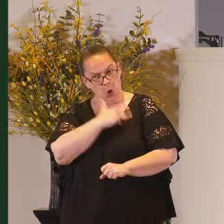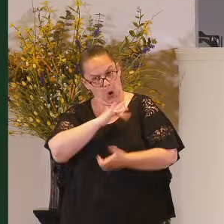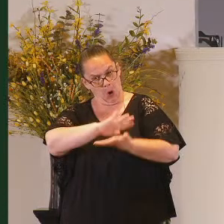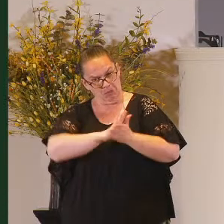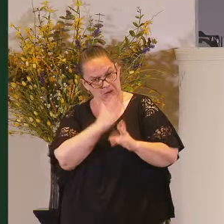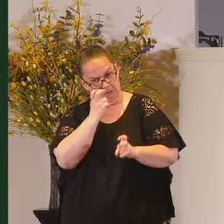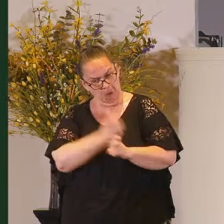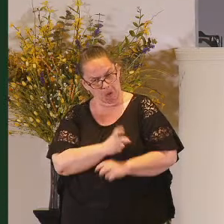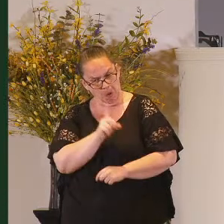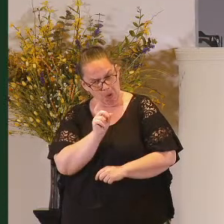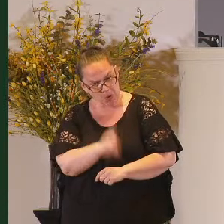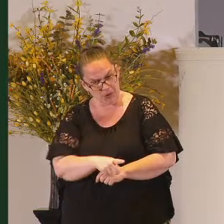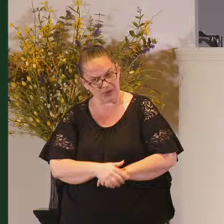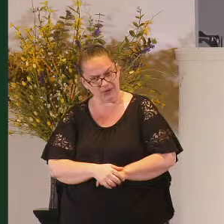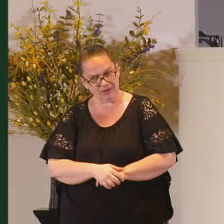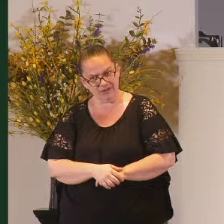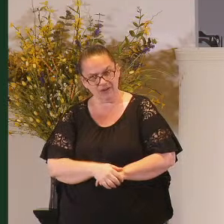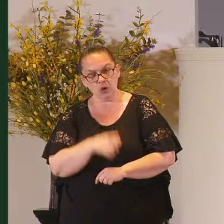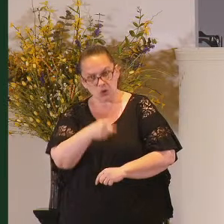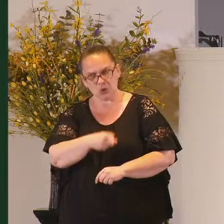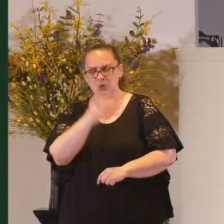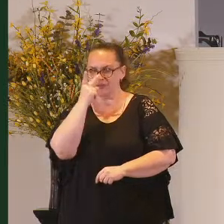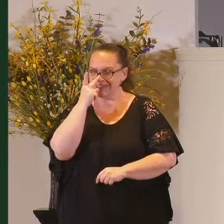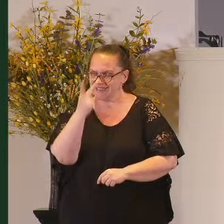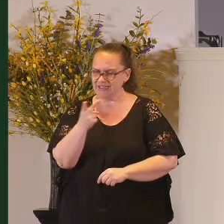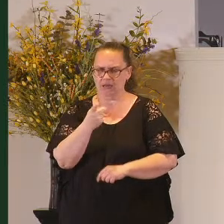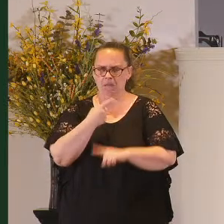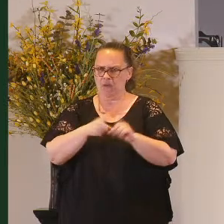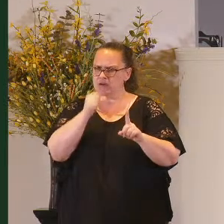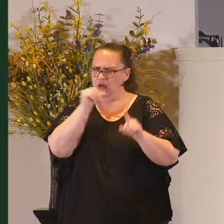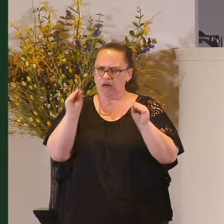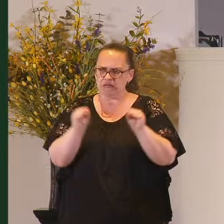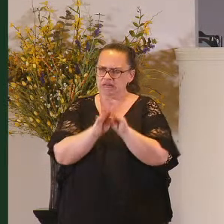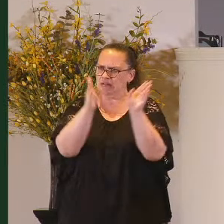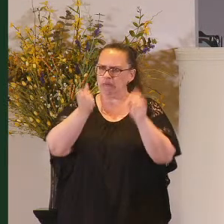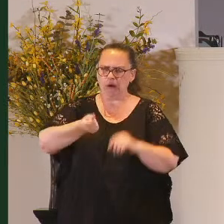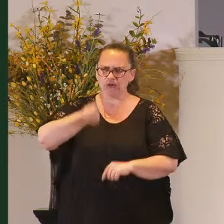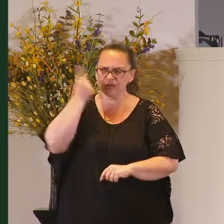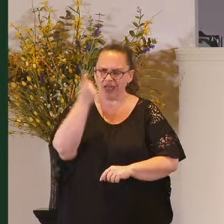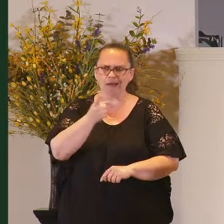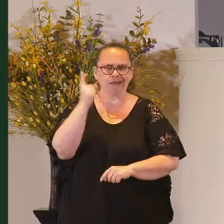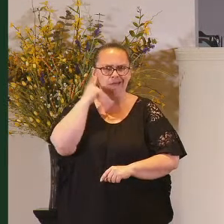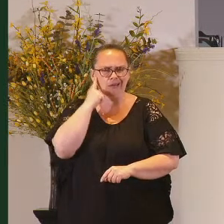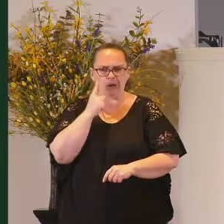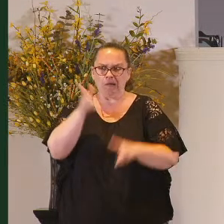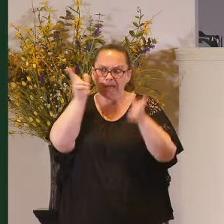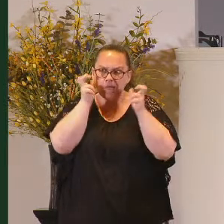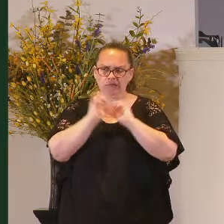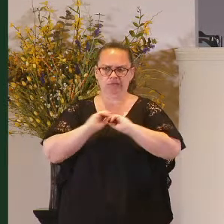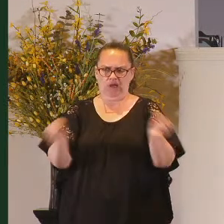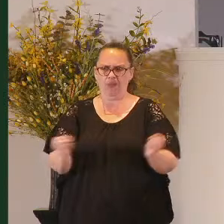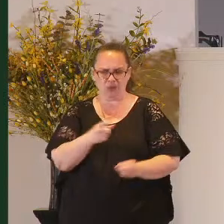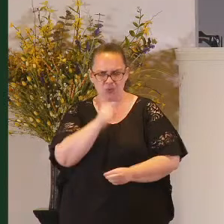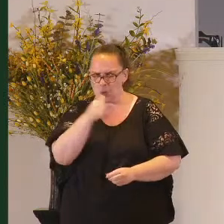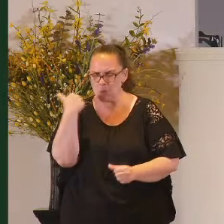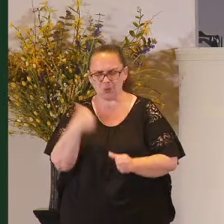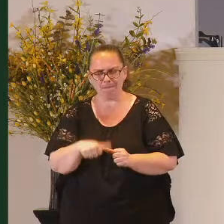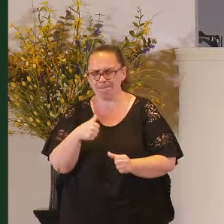hard? You have eyes, but you don't see. You have ears, you don't hear. Do you not remember